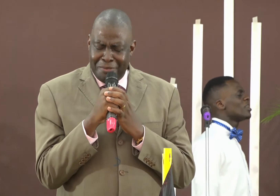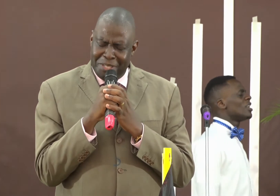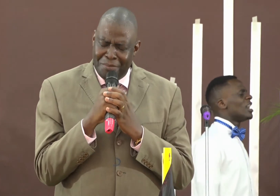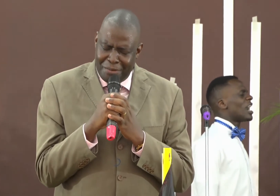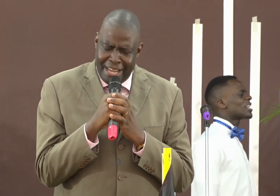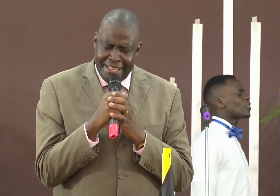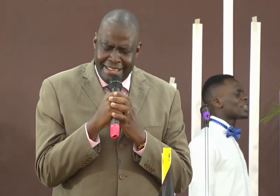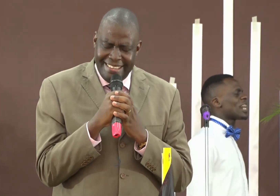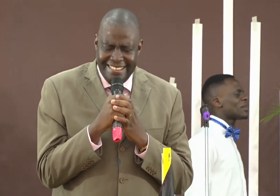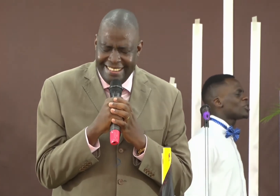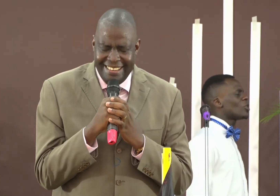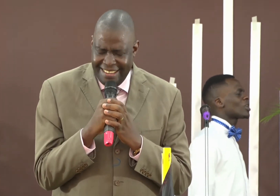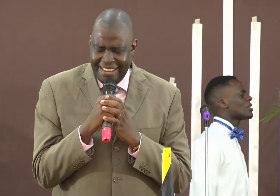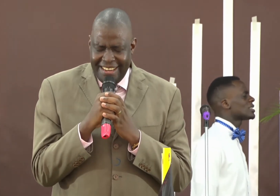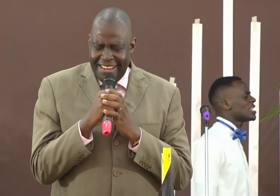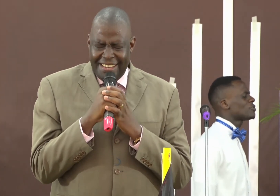kisigadde ku mutima gwange